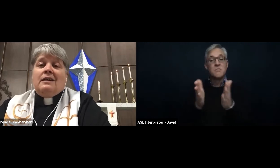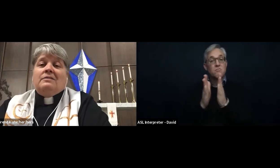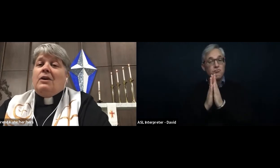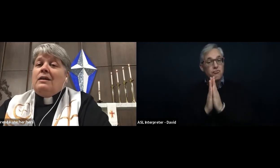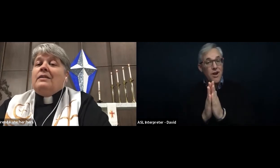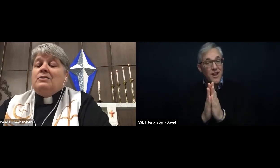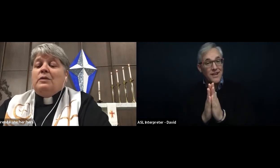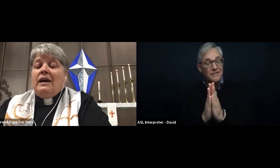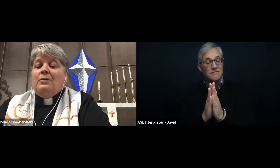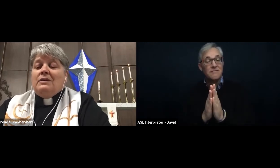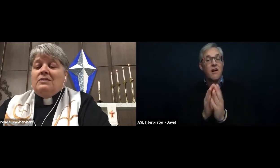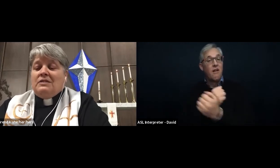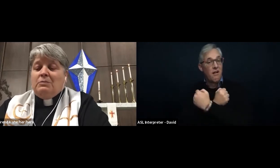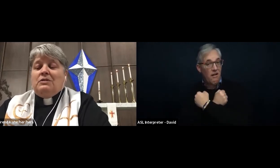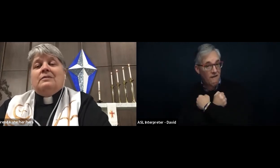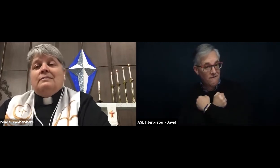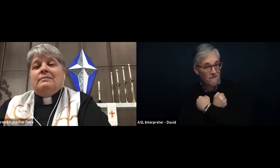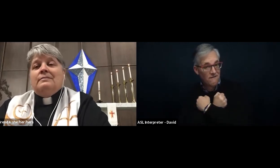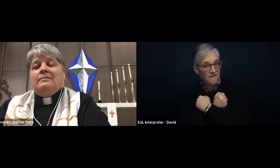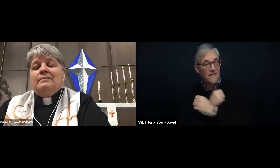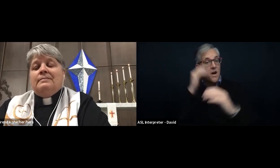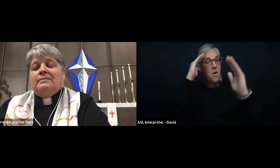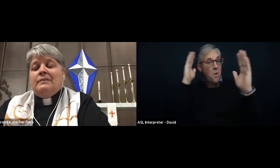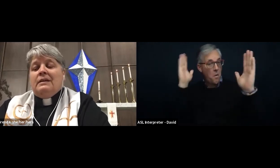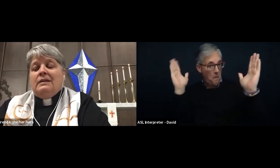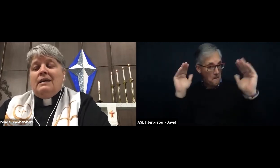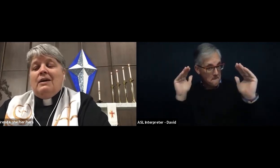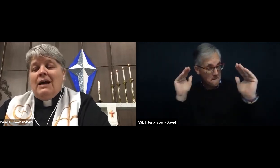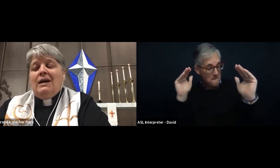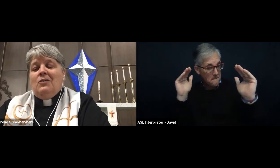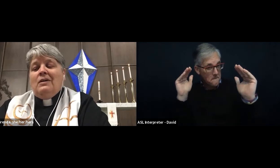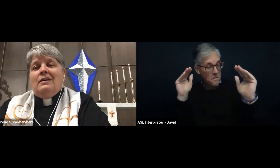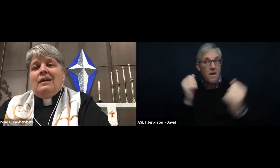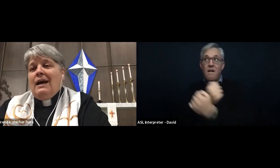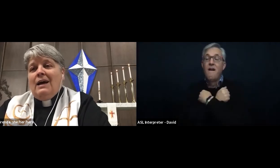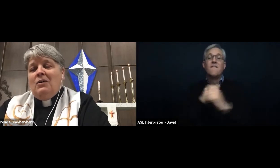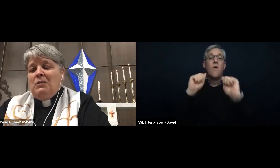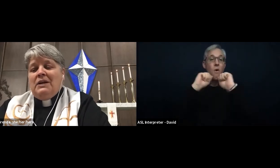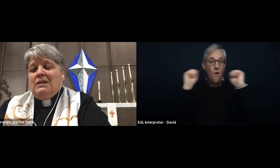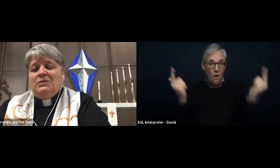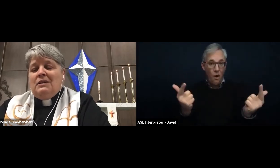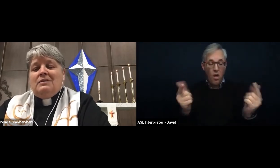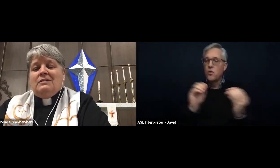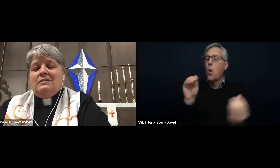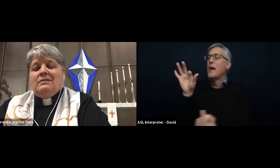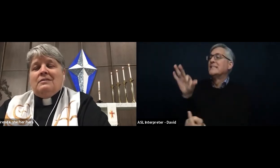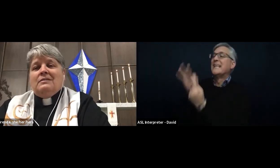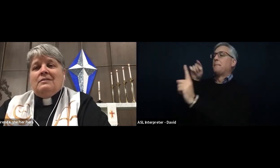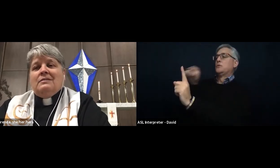to love all others without exception. Now, how are we going to do